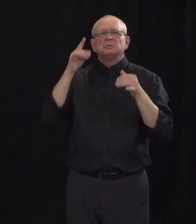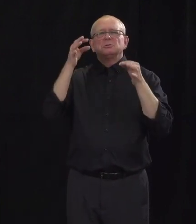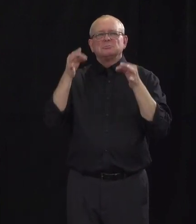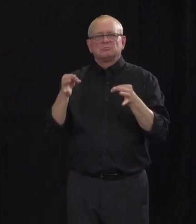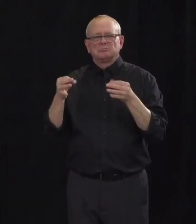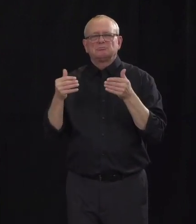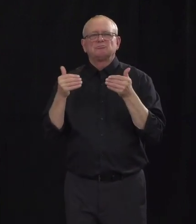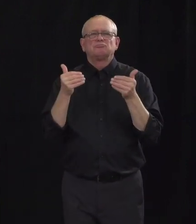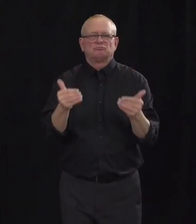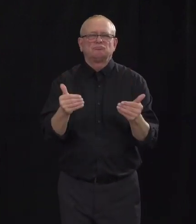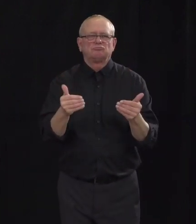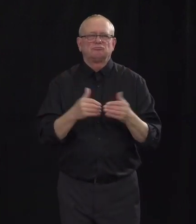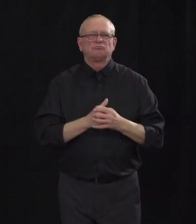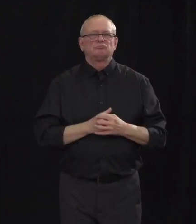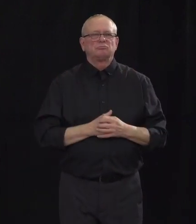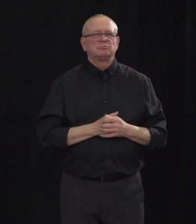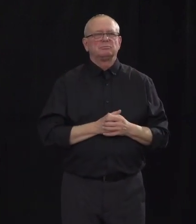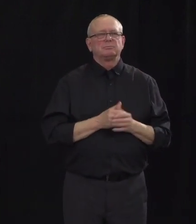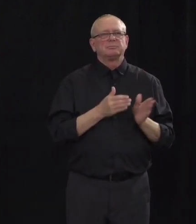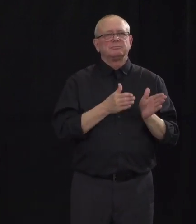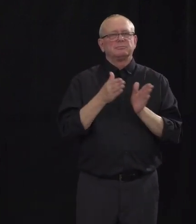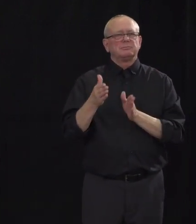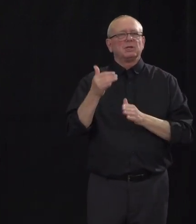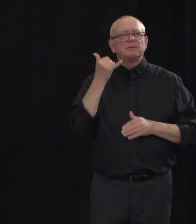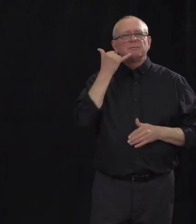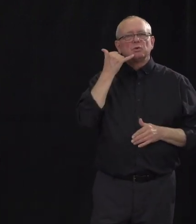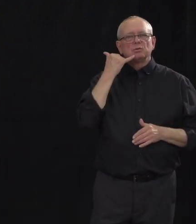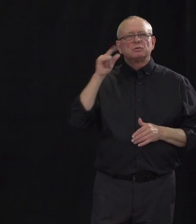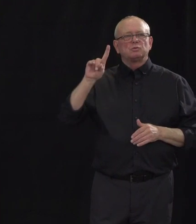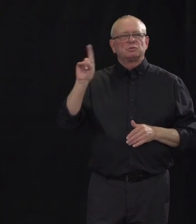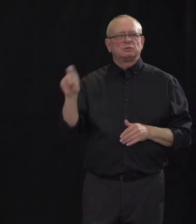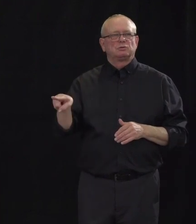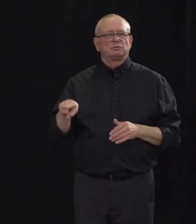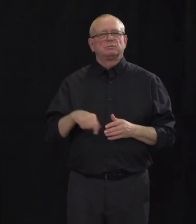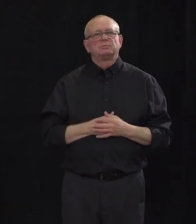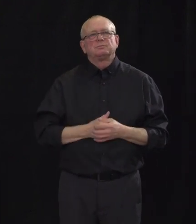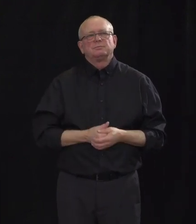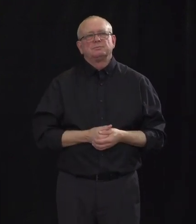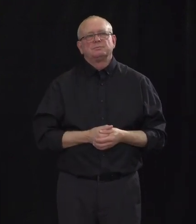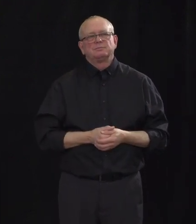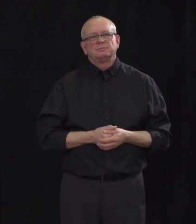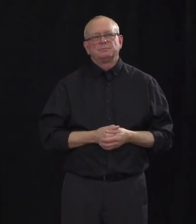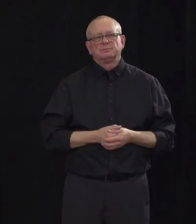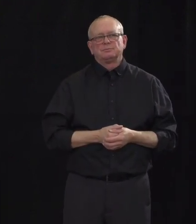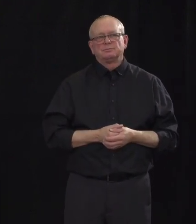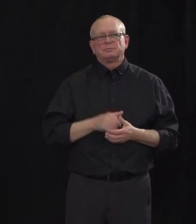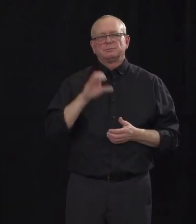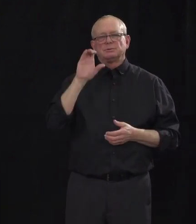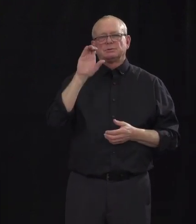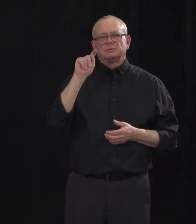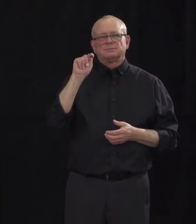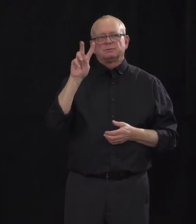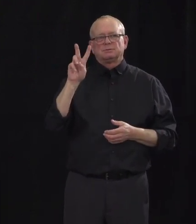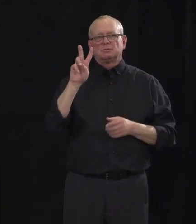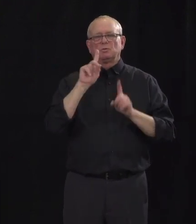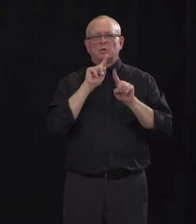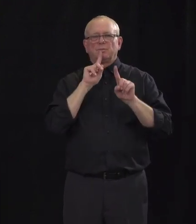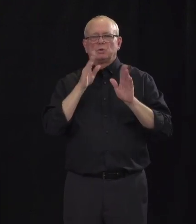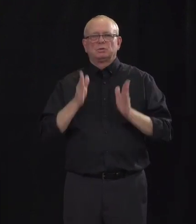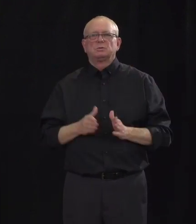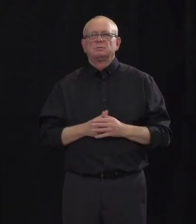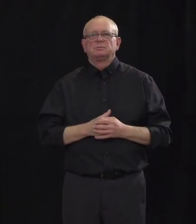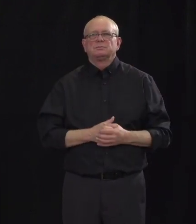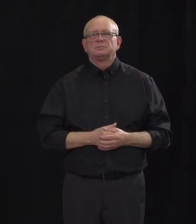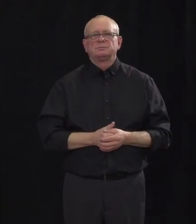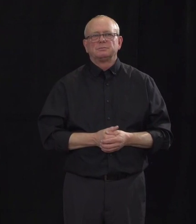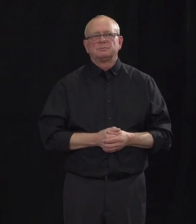Operator, can you put through the next caller, please? Yeah, next question is Chris Epp with CTV. Go ahead, Chris. Thank you. Question for